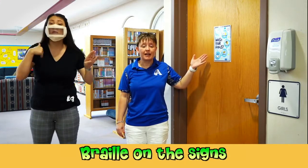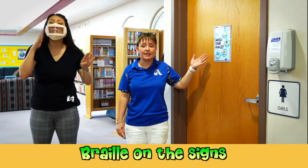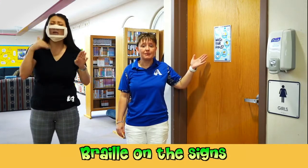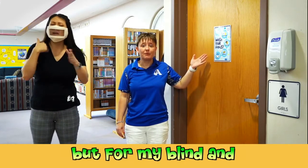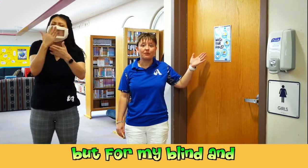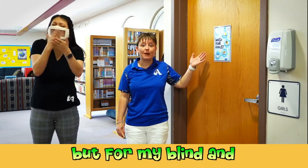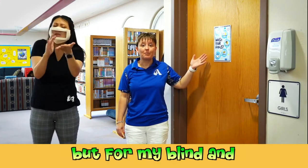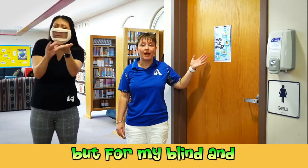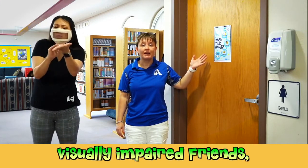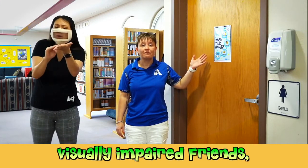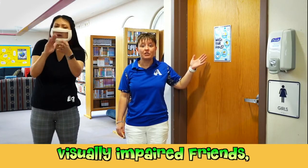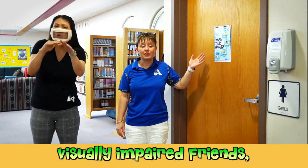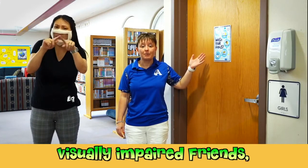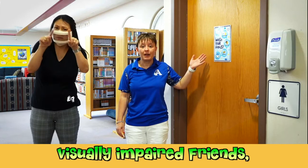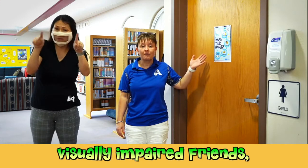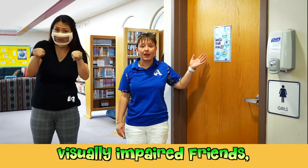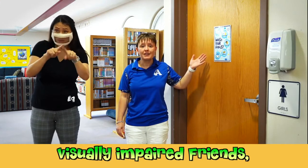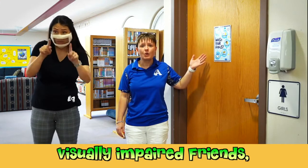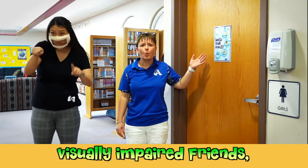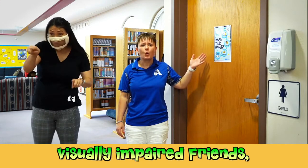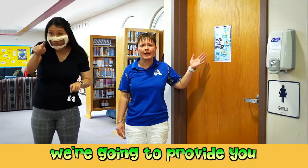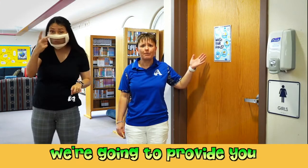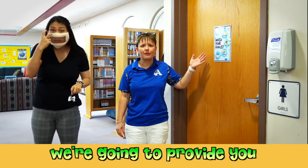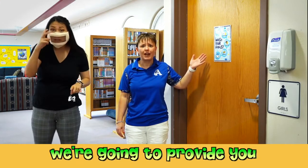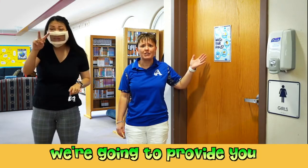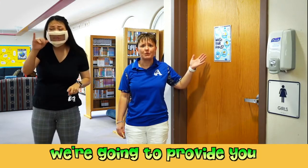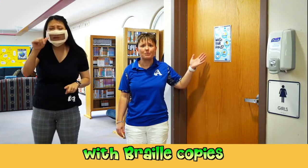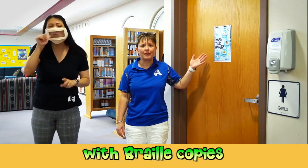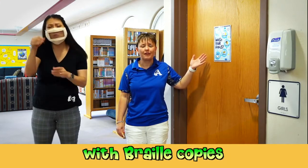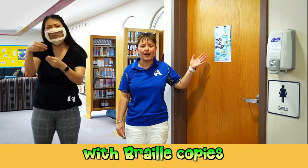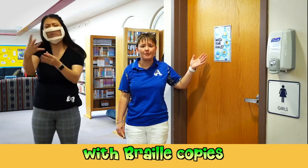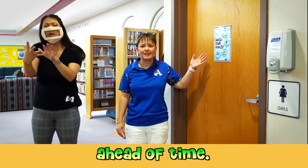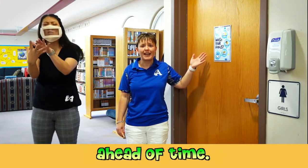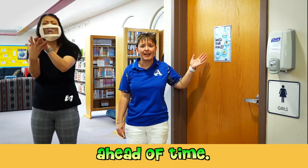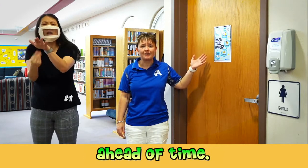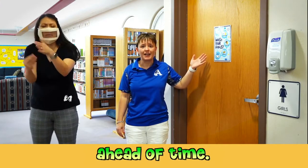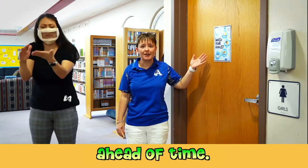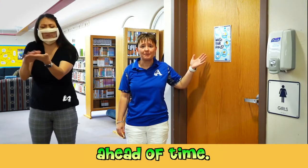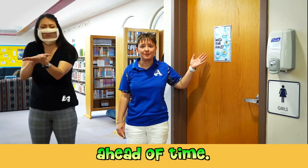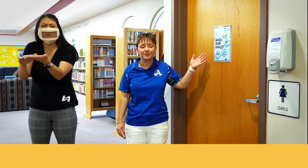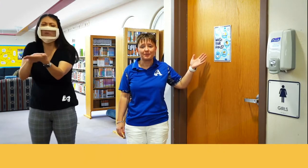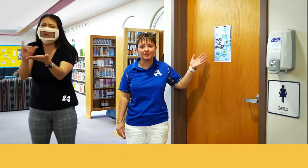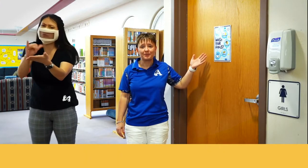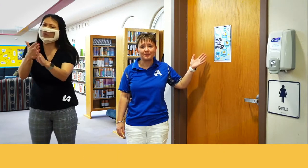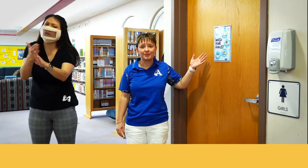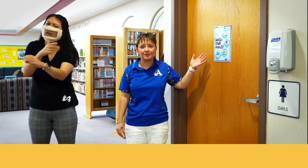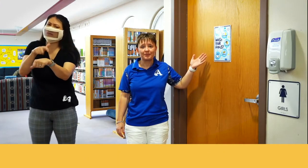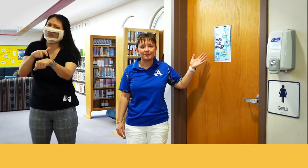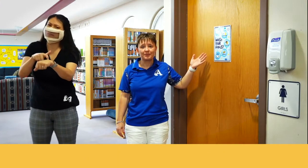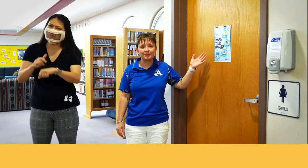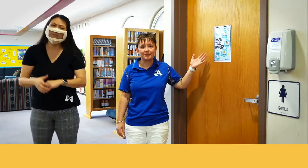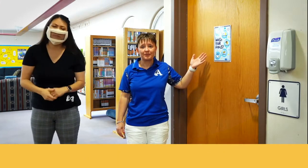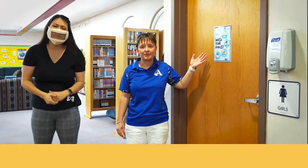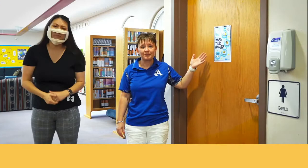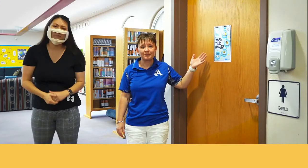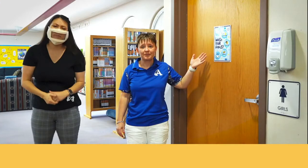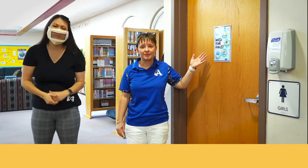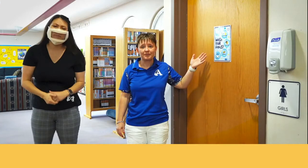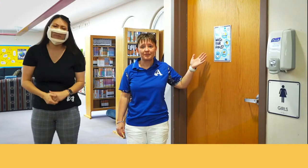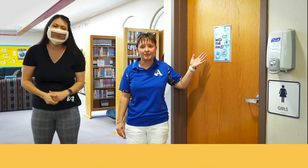signs, but for my blind and visually impaired friends, we're going to provide you with Braille copies ahead of time. Miss Creasy is pointing at a sign on the door. It reads, "Wash your hands." It